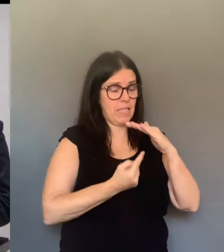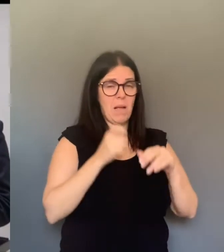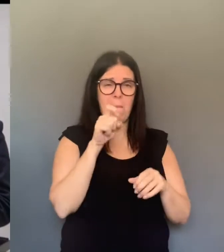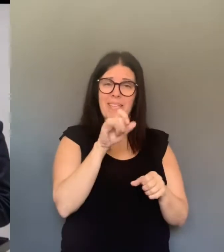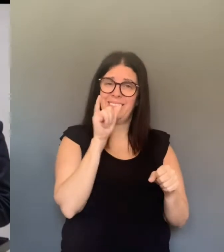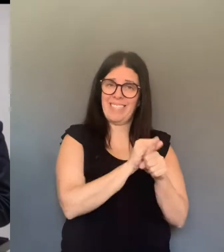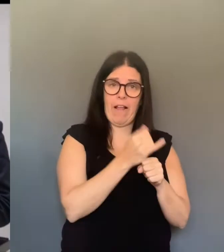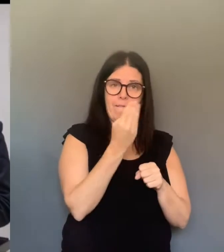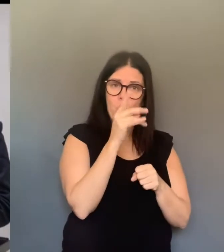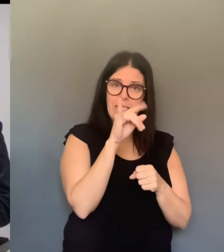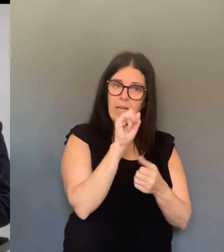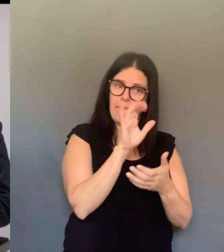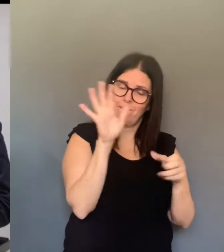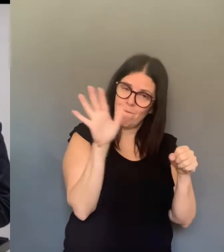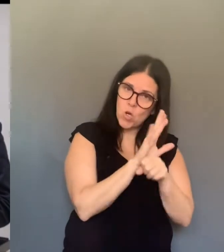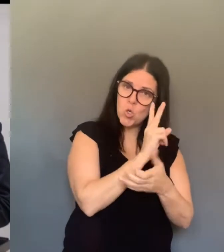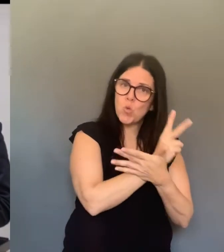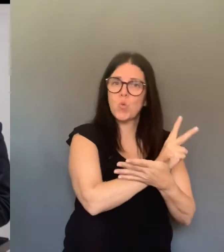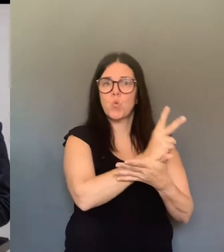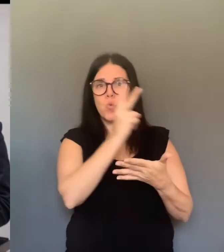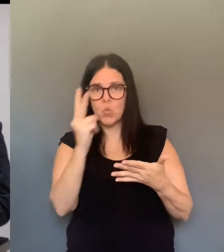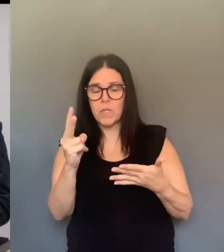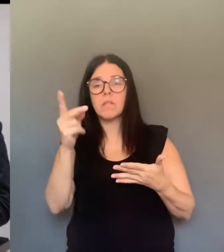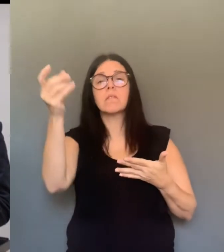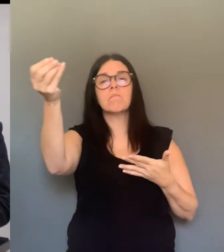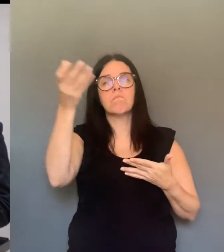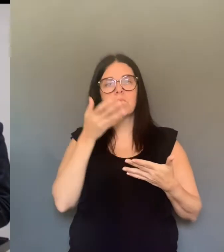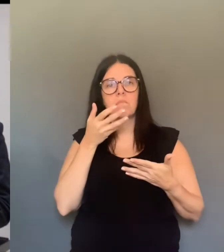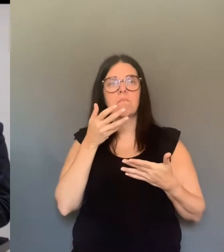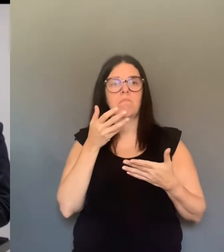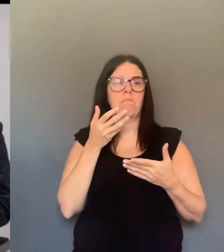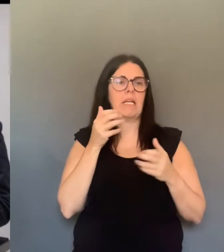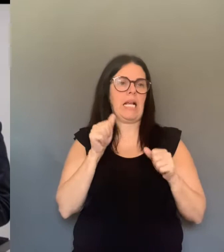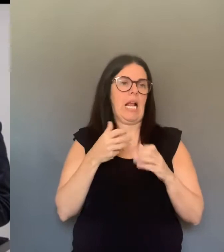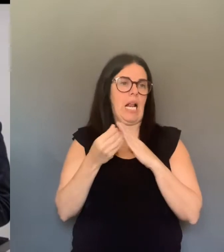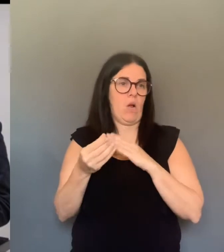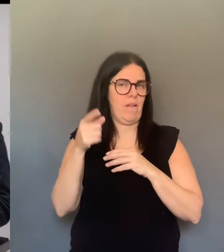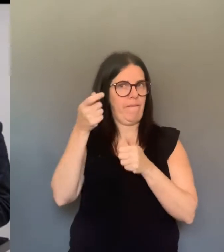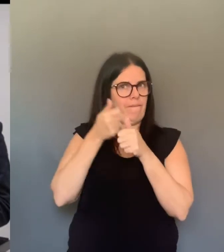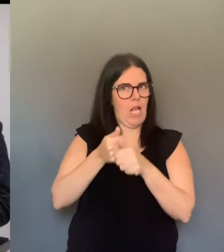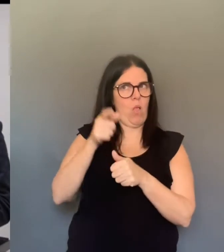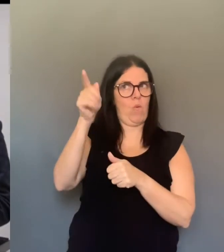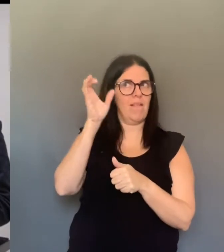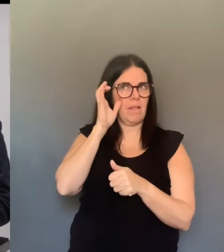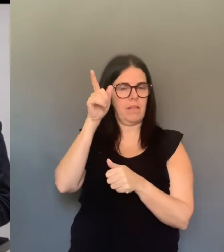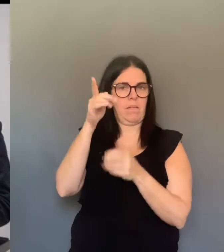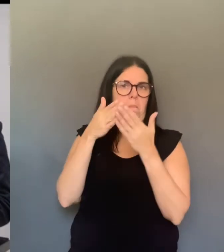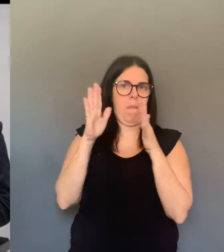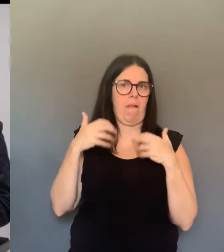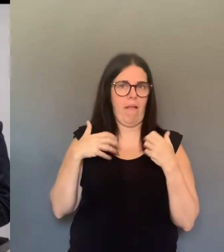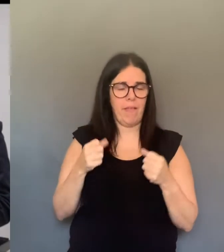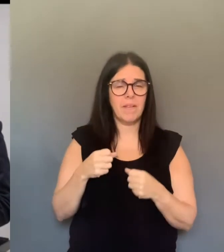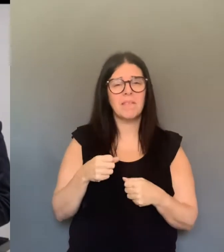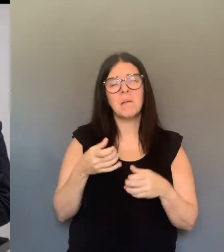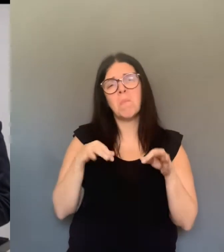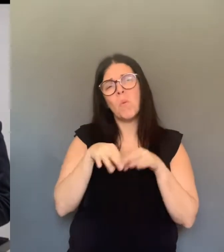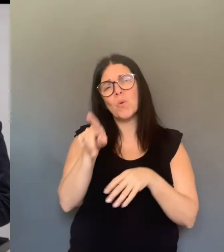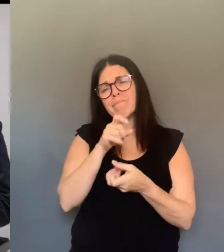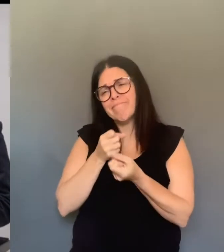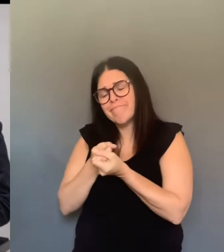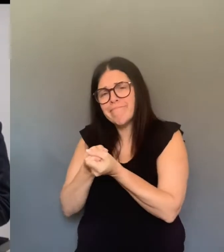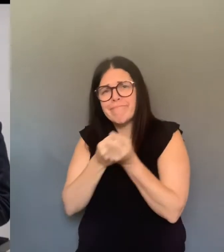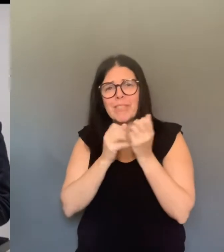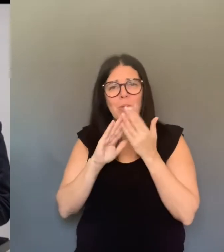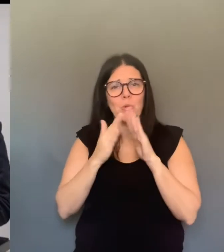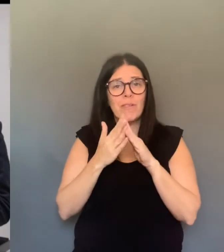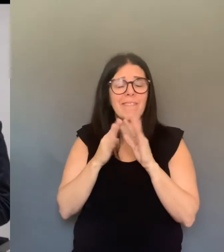family members, look after your neighbor, support them while still maintaining the 2 meters distance. People who are not sick and do not